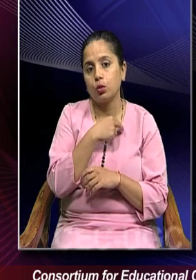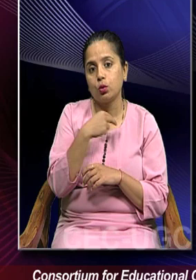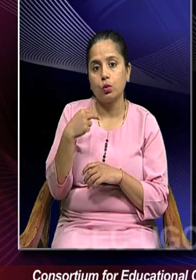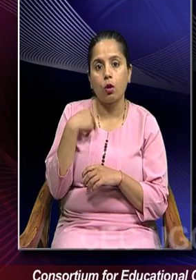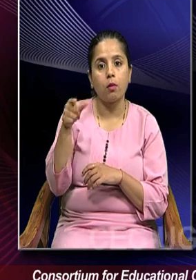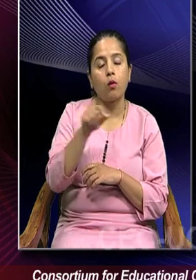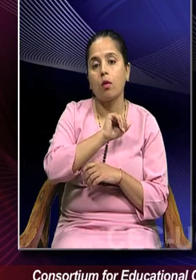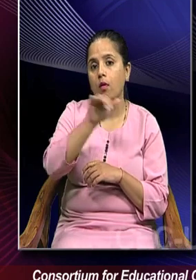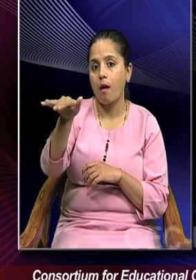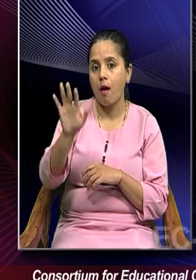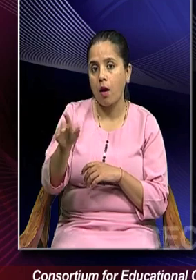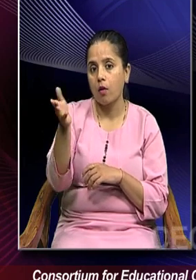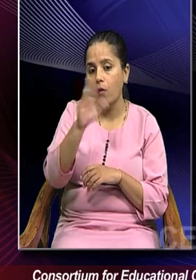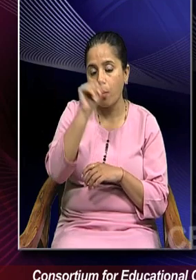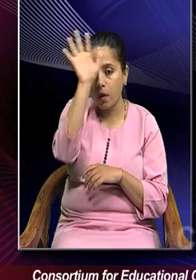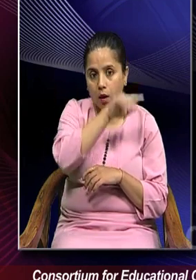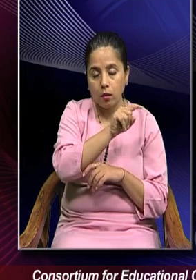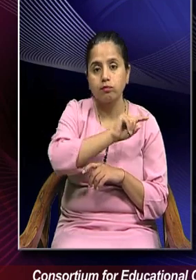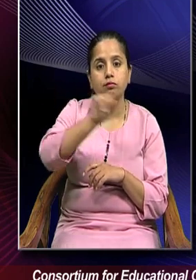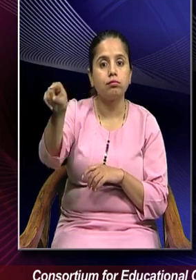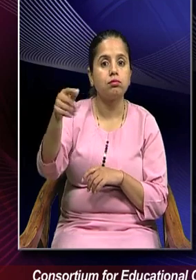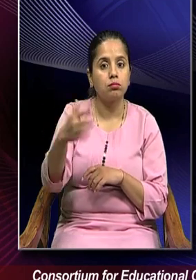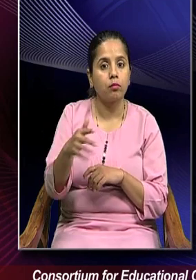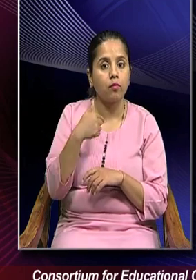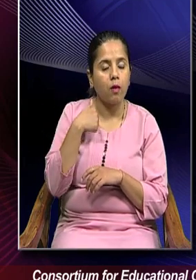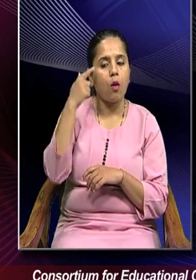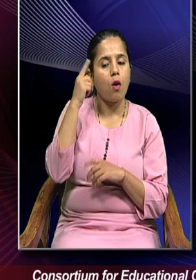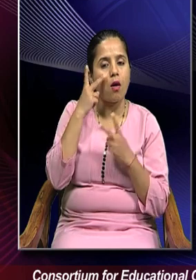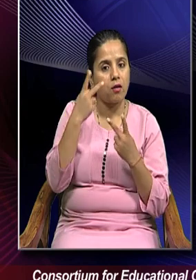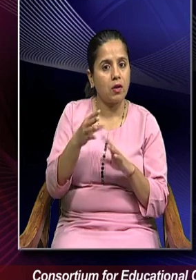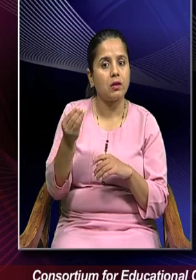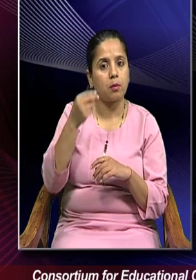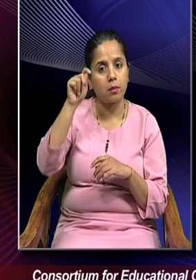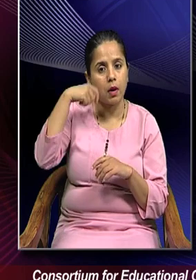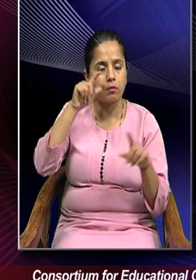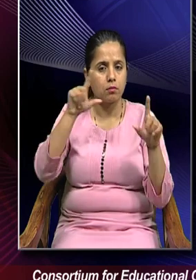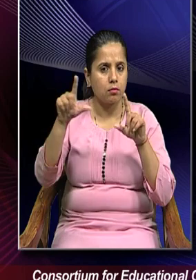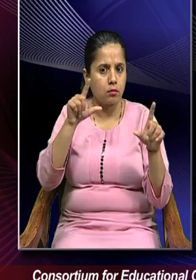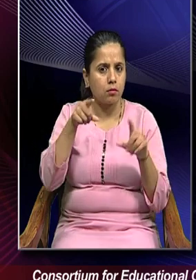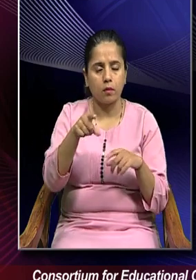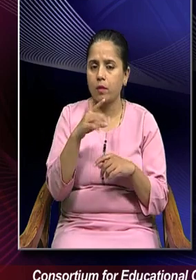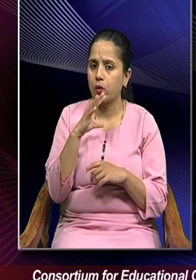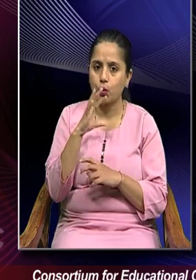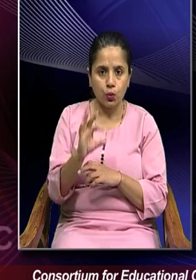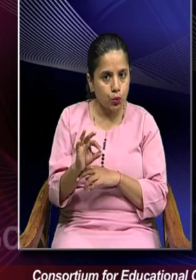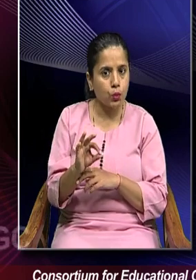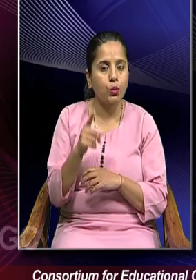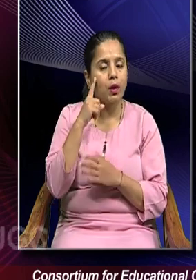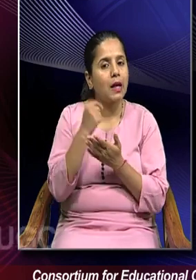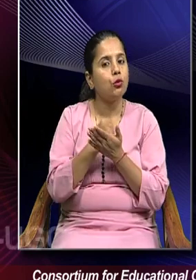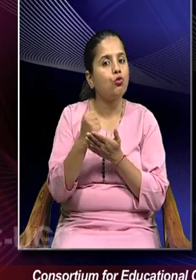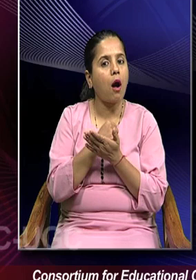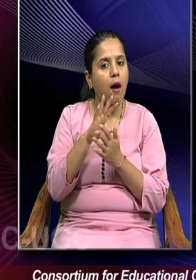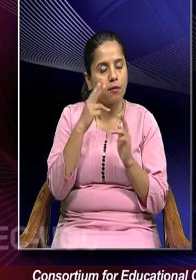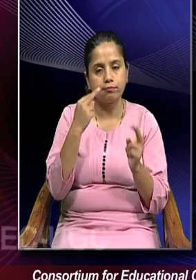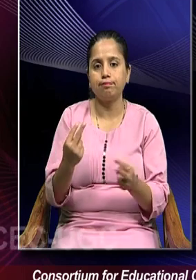sent from India. And we realized that such kind of picturizations definitely were trying to